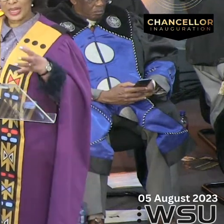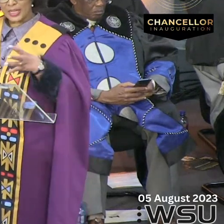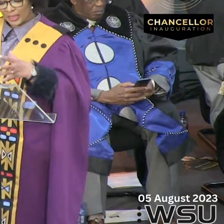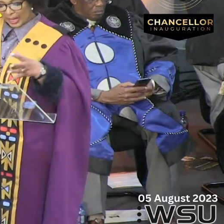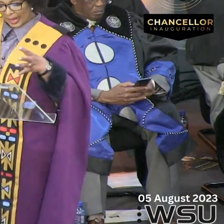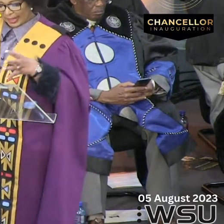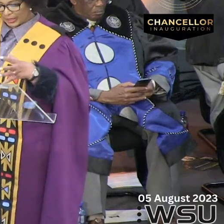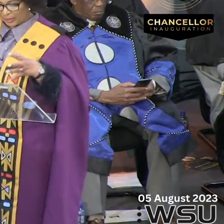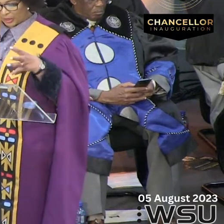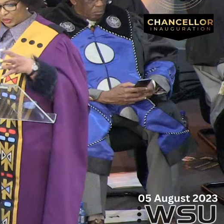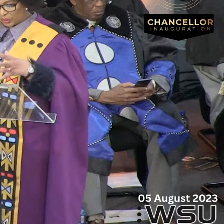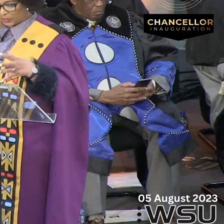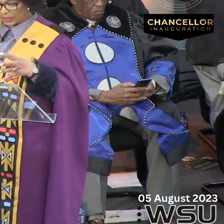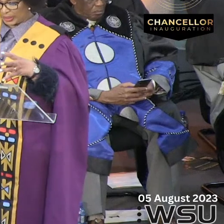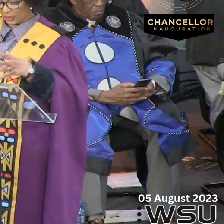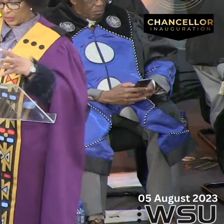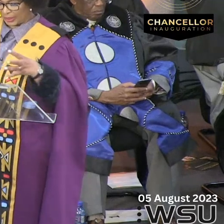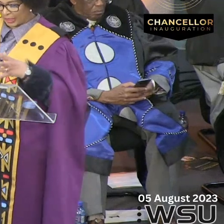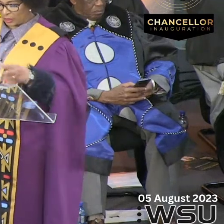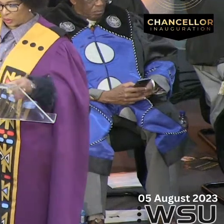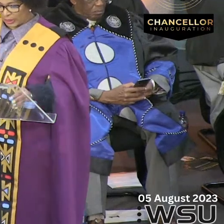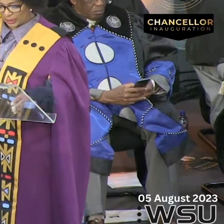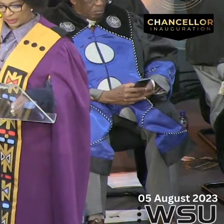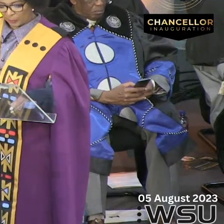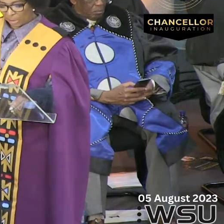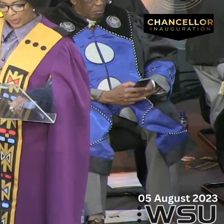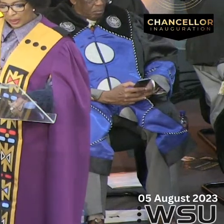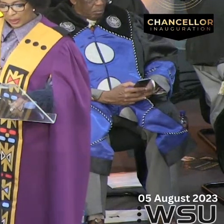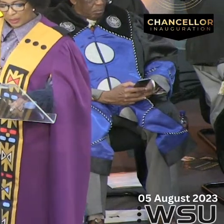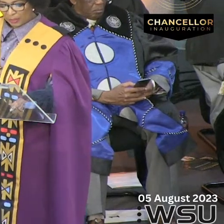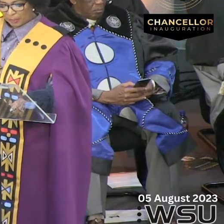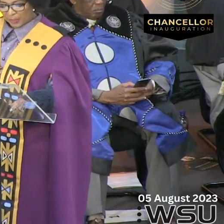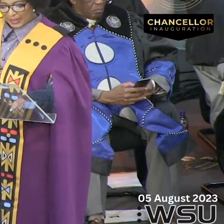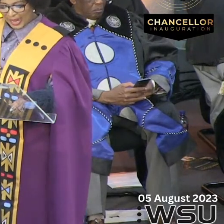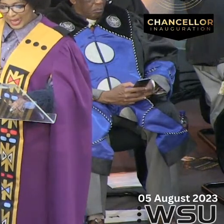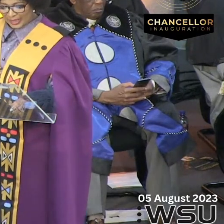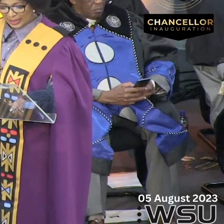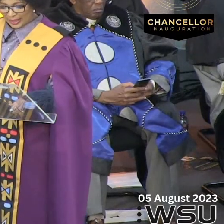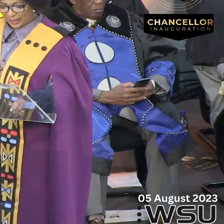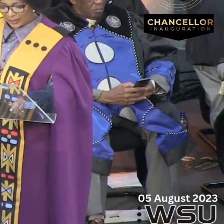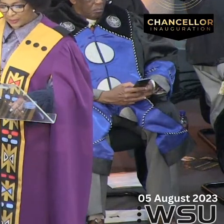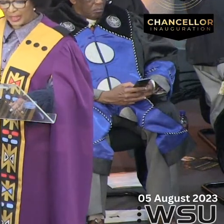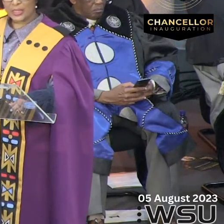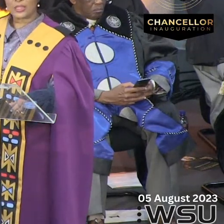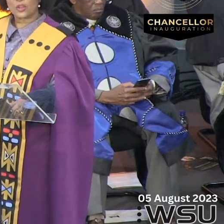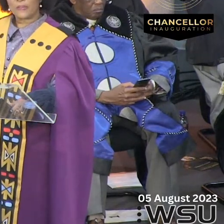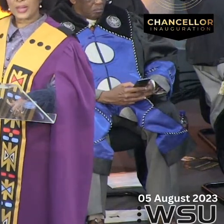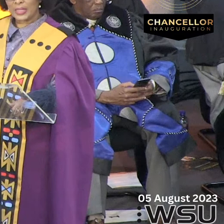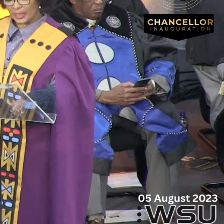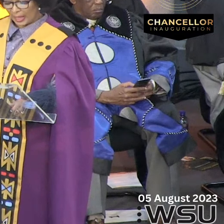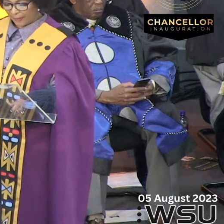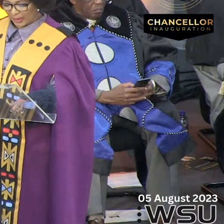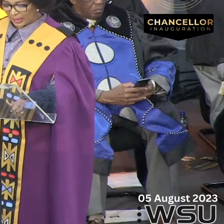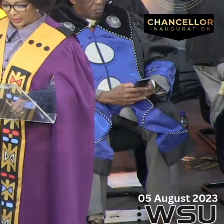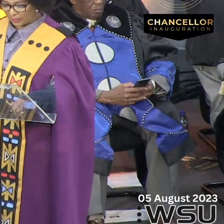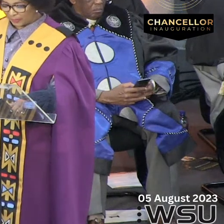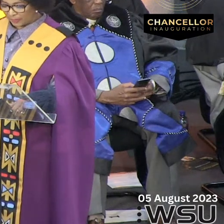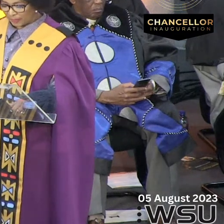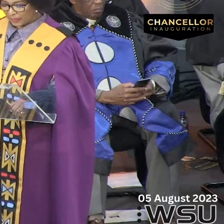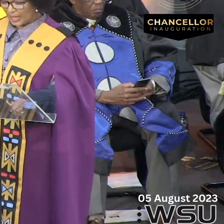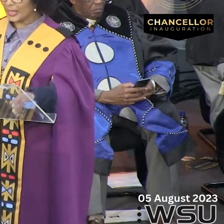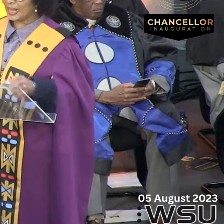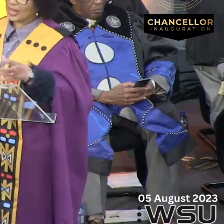Merging a traditional academic university with technicon. Besides the differences in offerings and